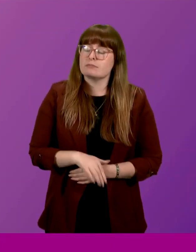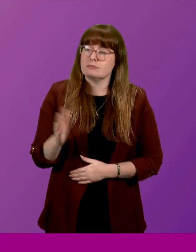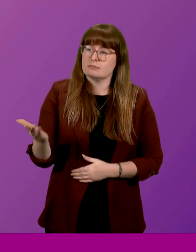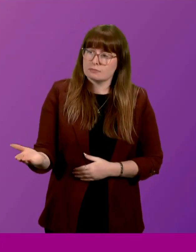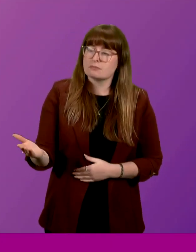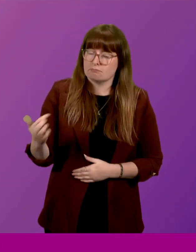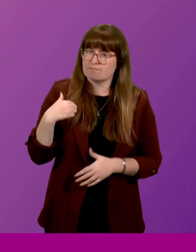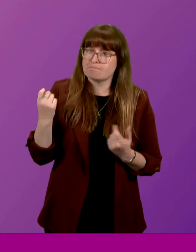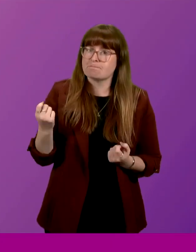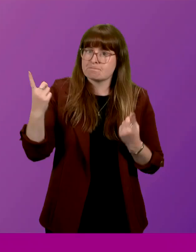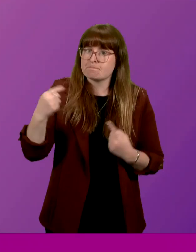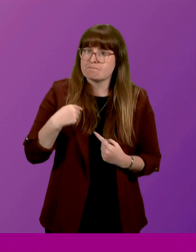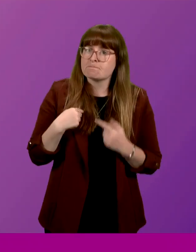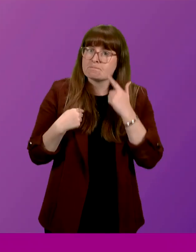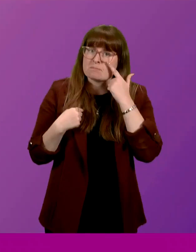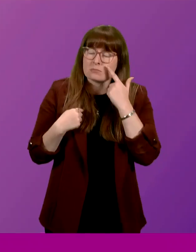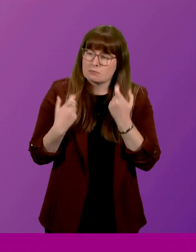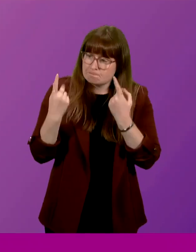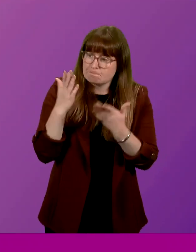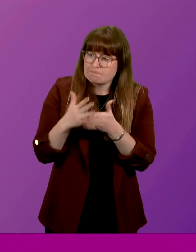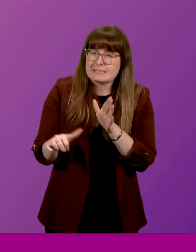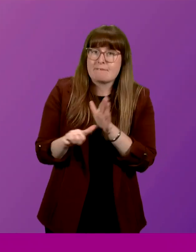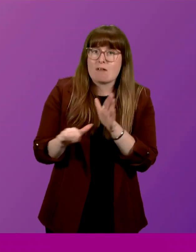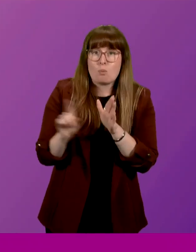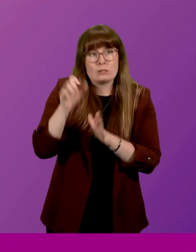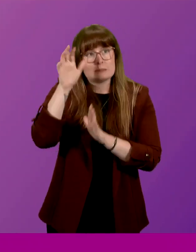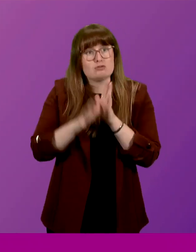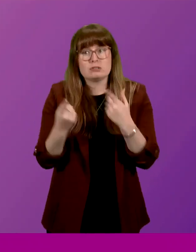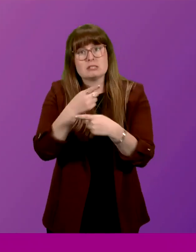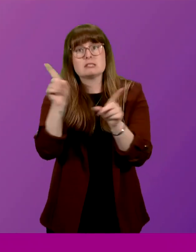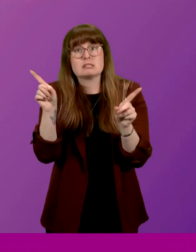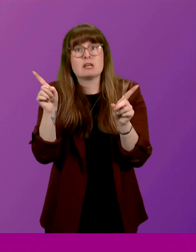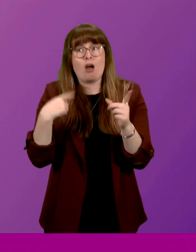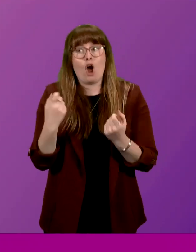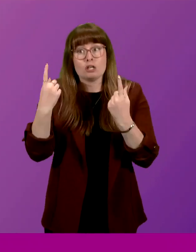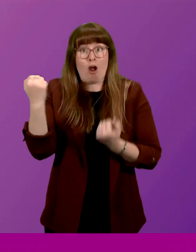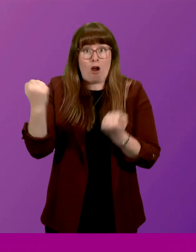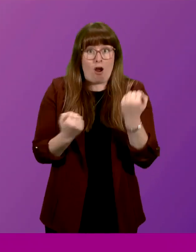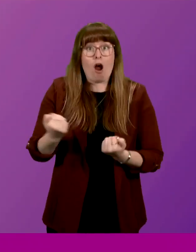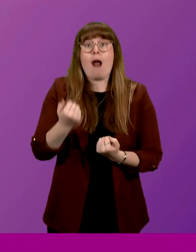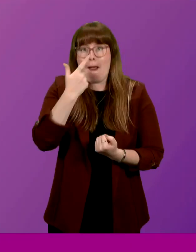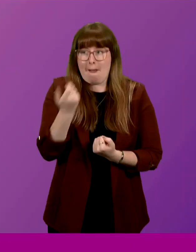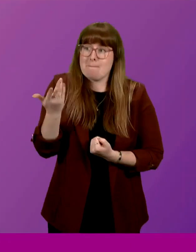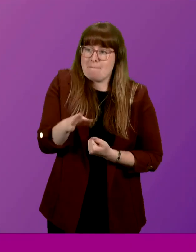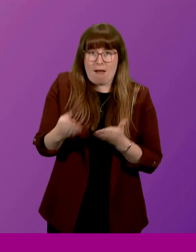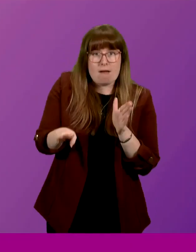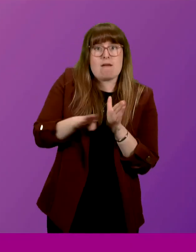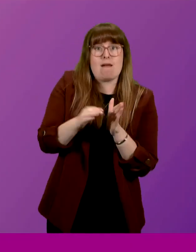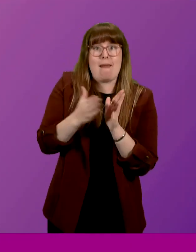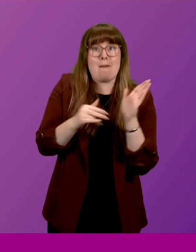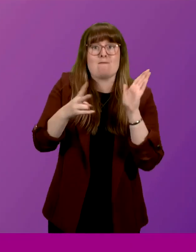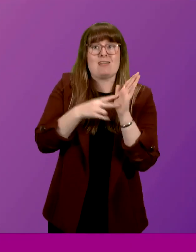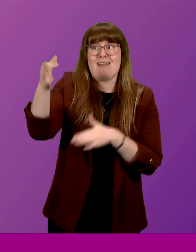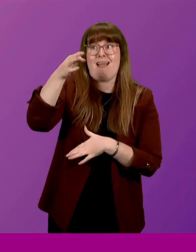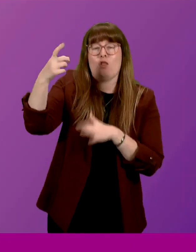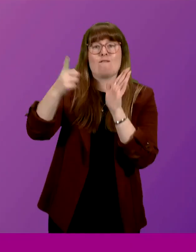I understand the difficulties that have been experienced. I understand that cars are now able to be taken on the MV Isle of Lewis, which is the